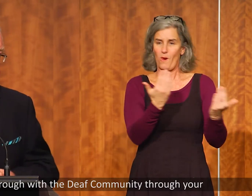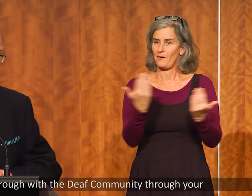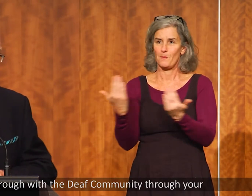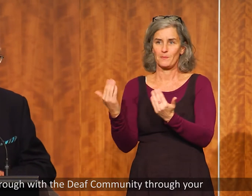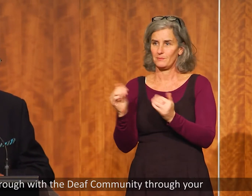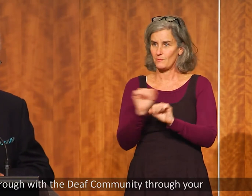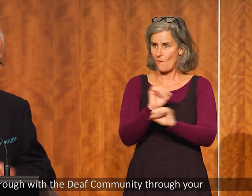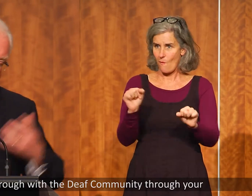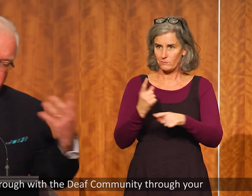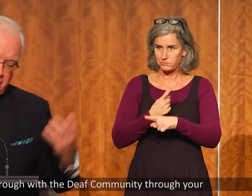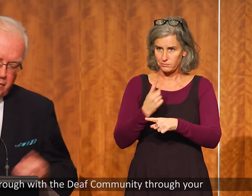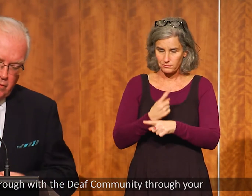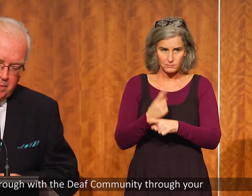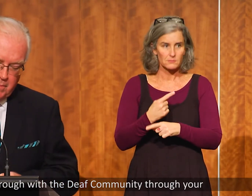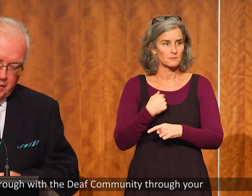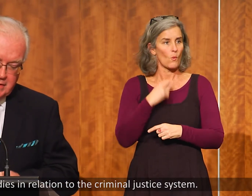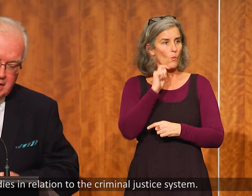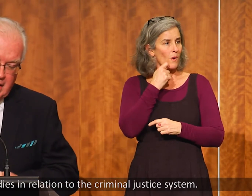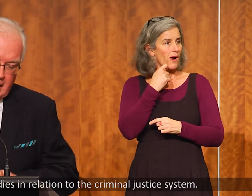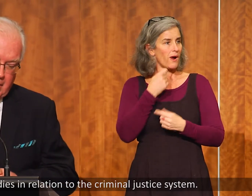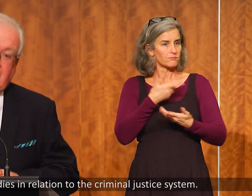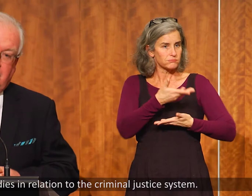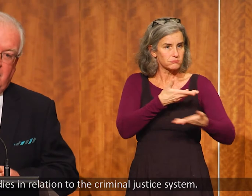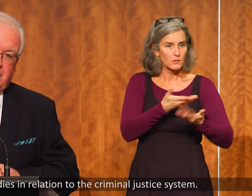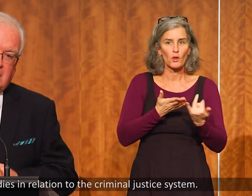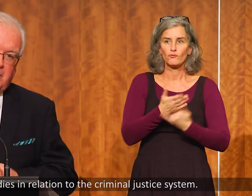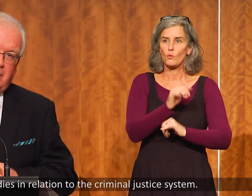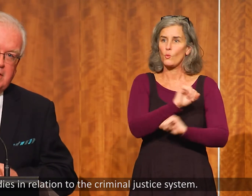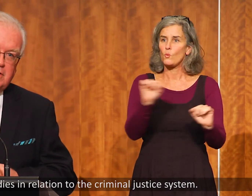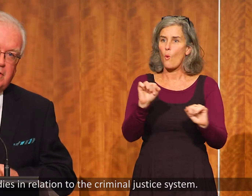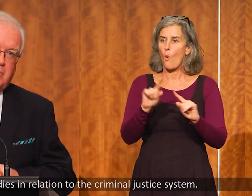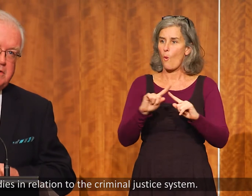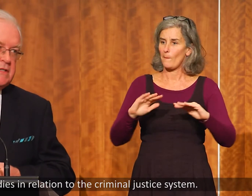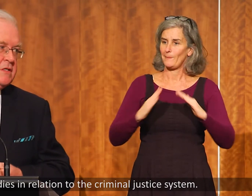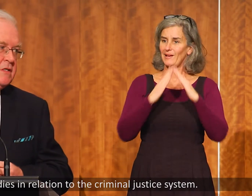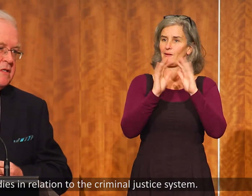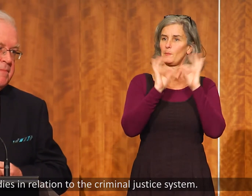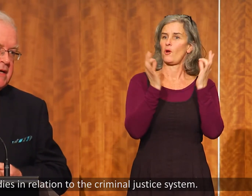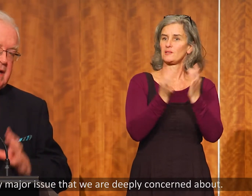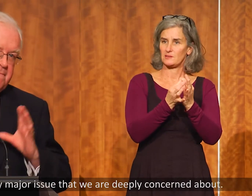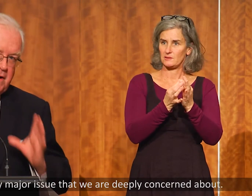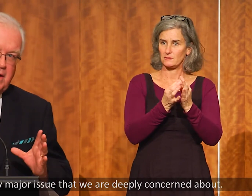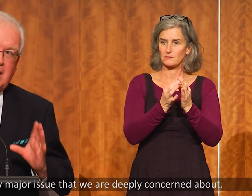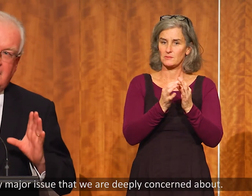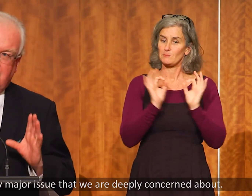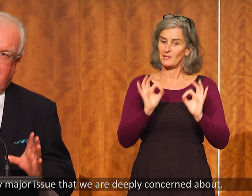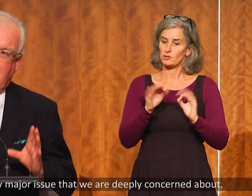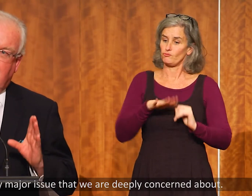be liaising with the deaf community through your peak bodies at the appropriate time in relation to the criminal justice system. It's